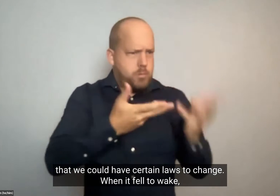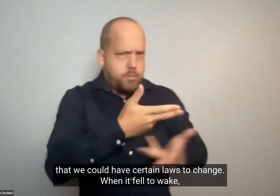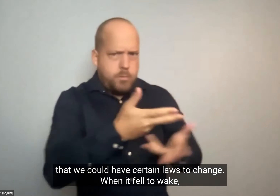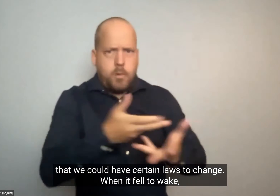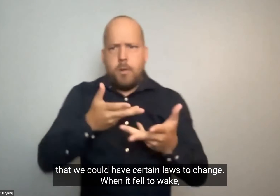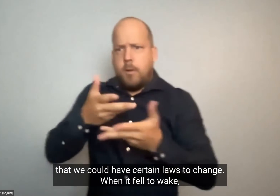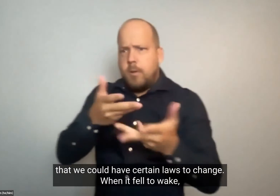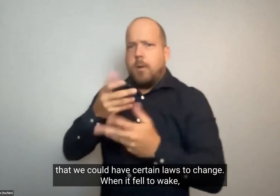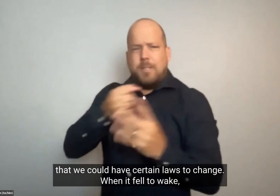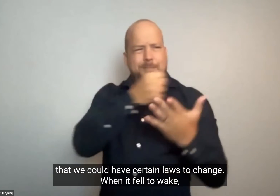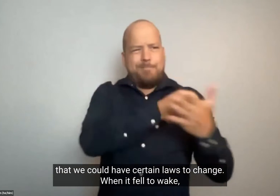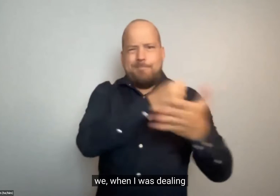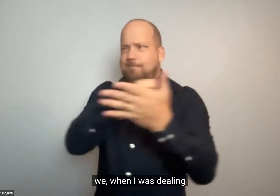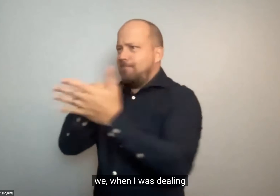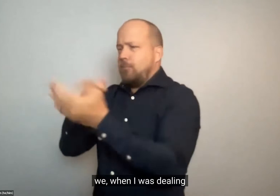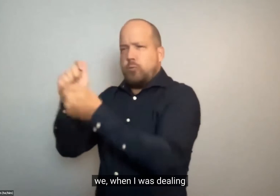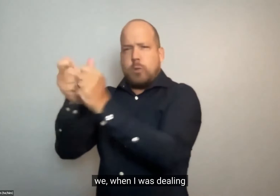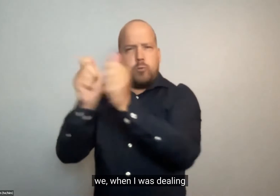to work,